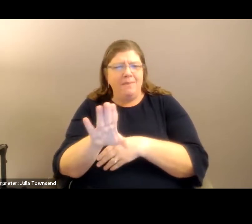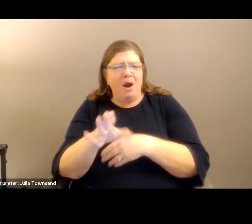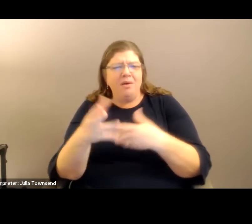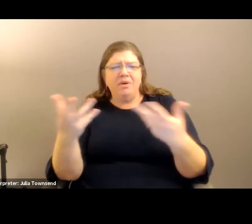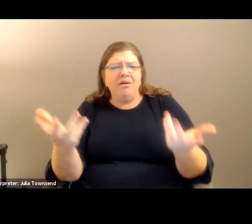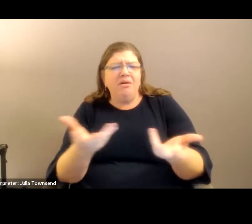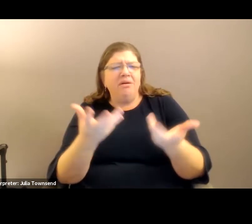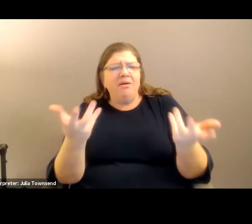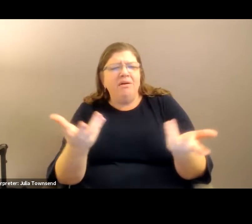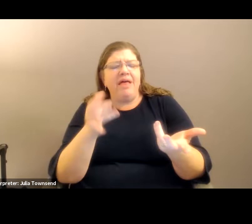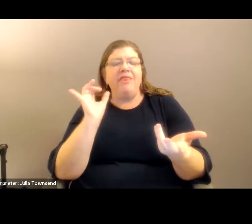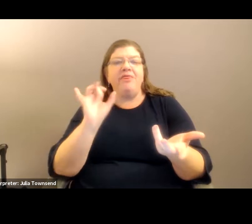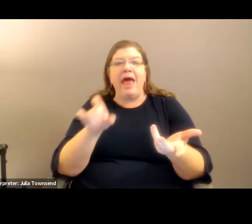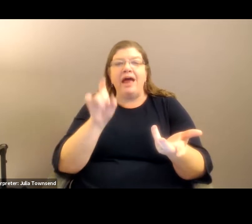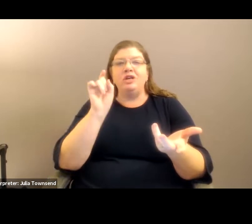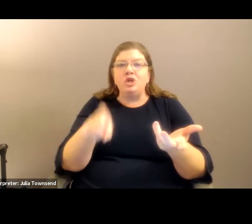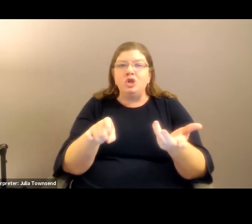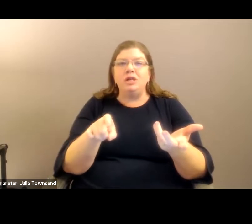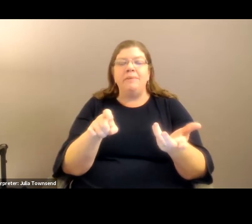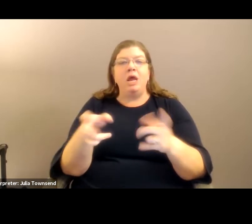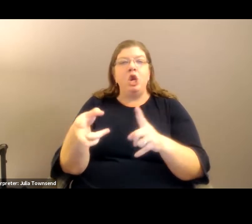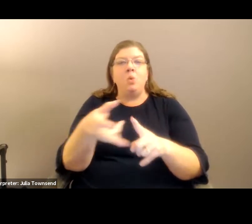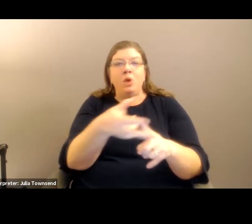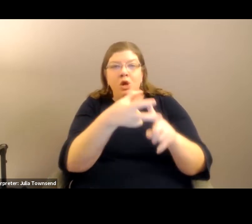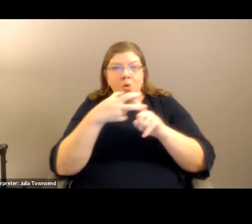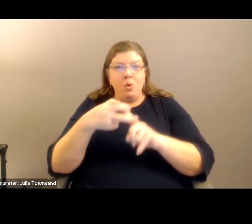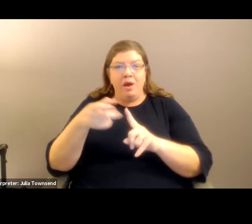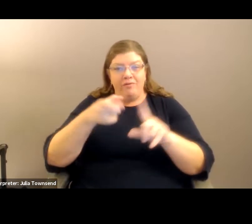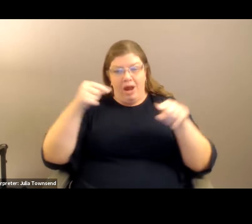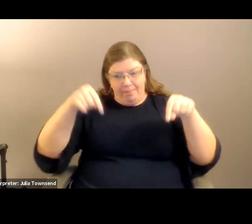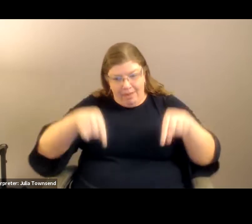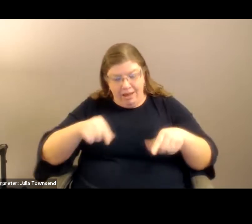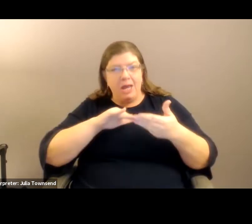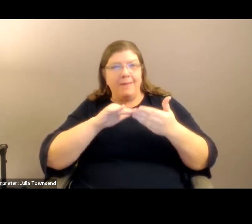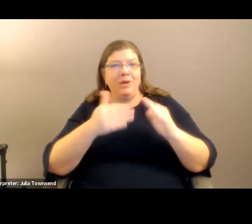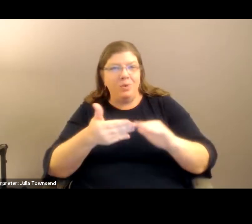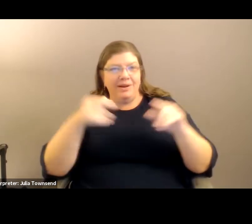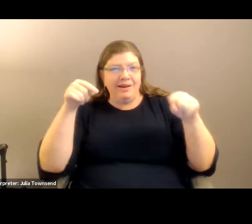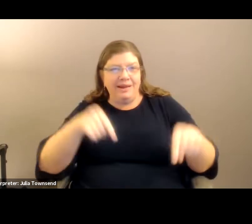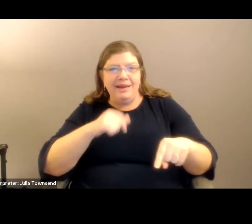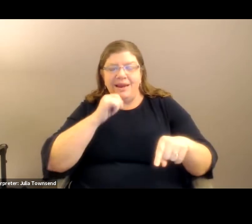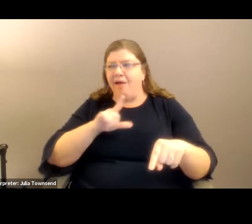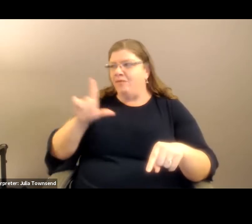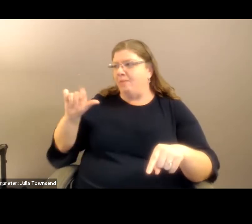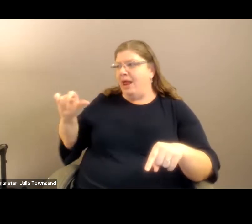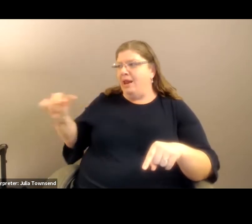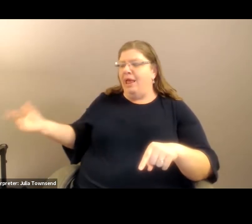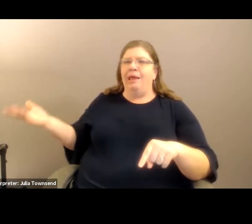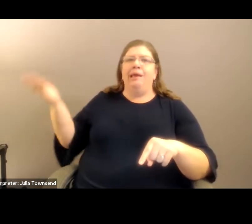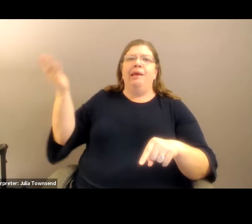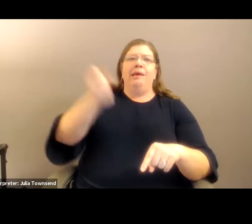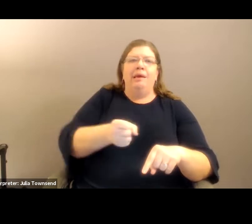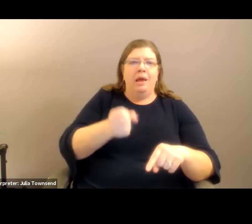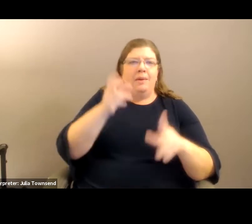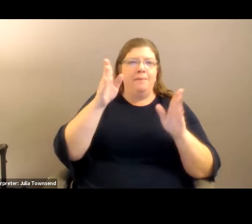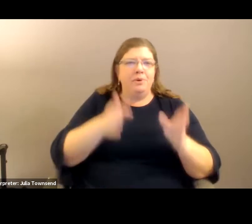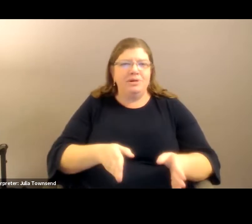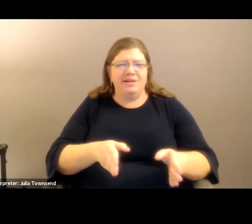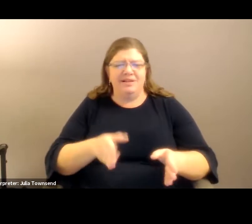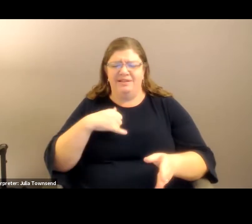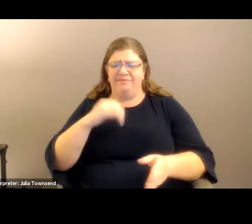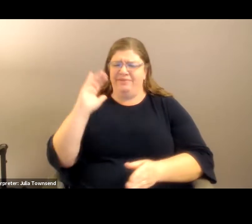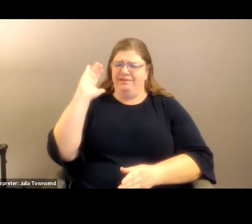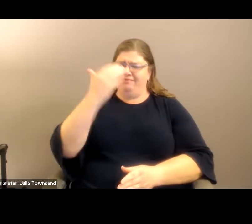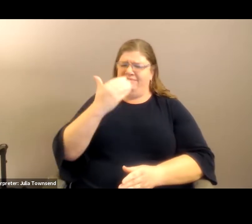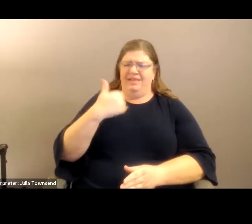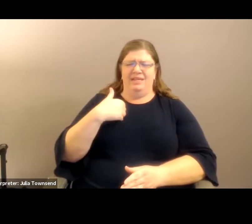have been recruited from the community, not from Los Angeles. And the optics of it are